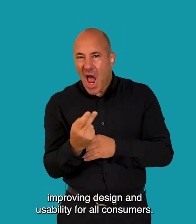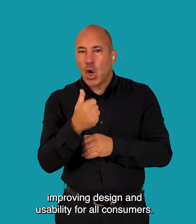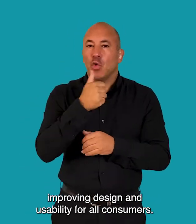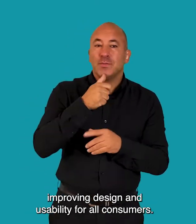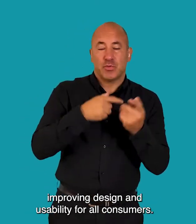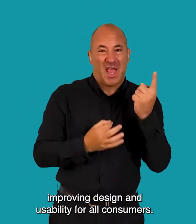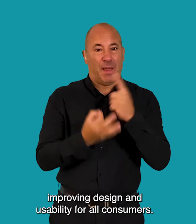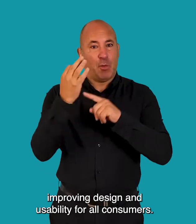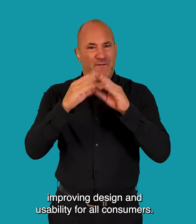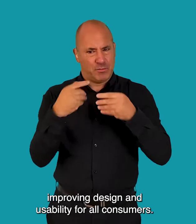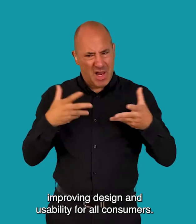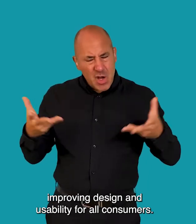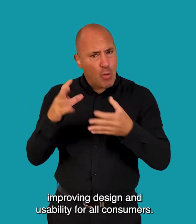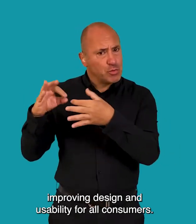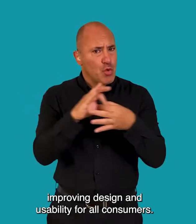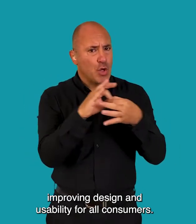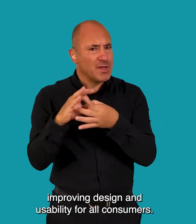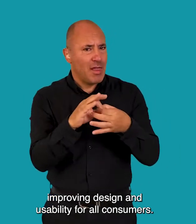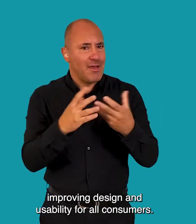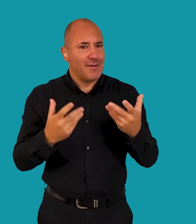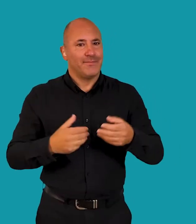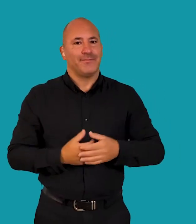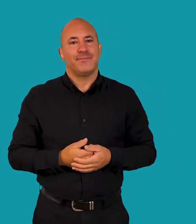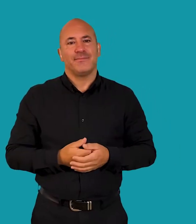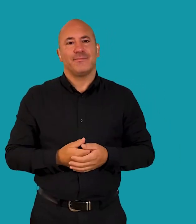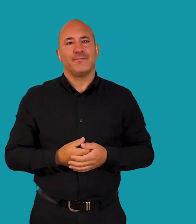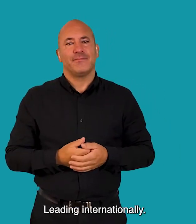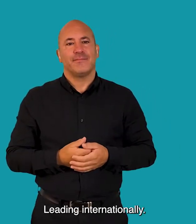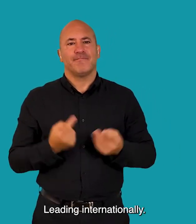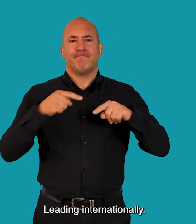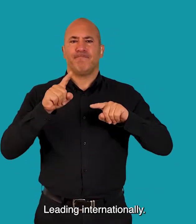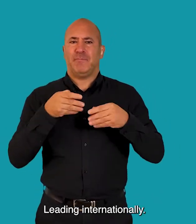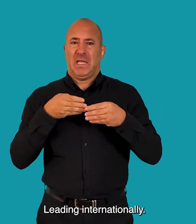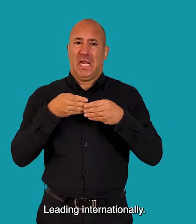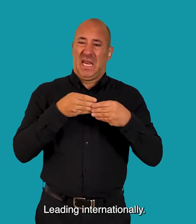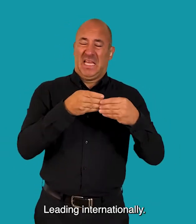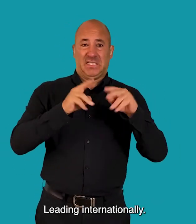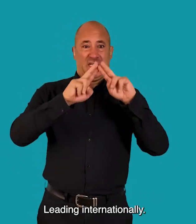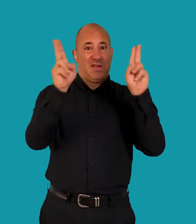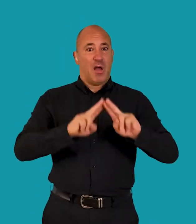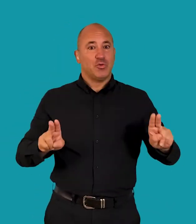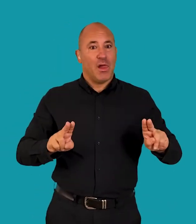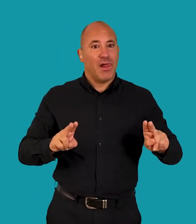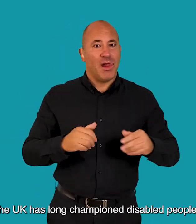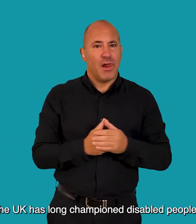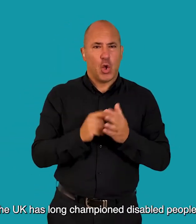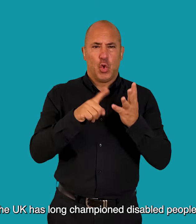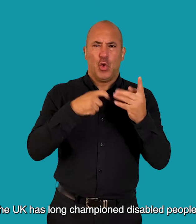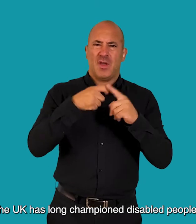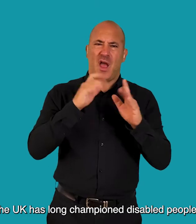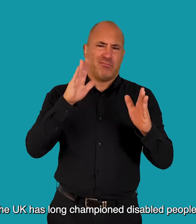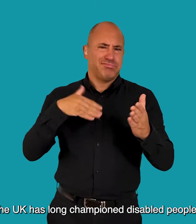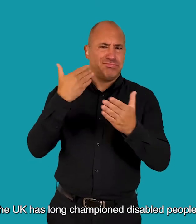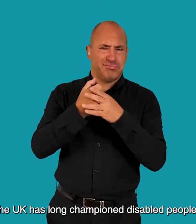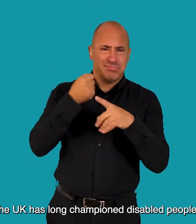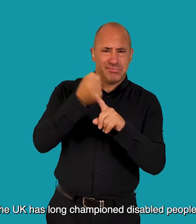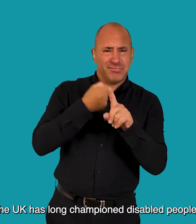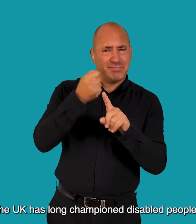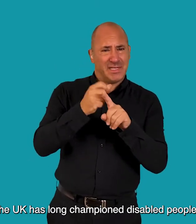and usability for all consumers. Leading internationally. The UK has long championed